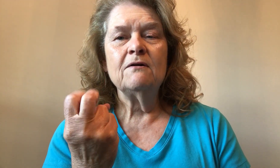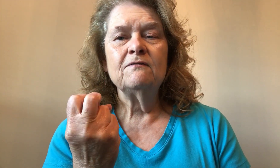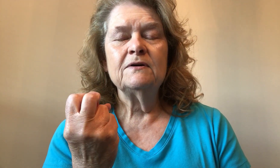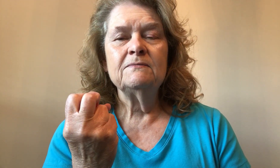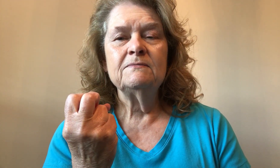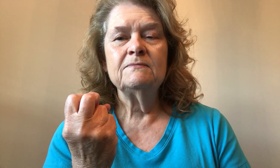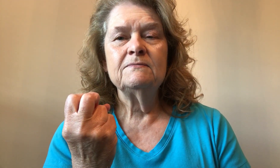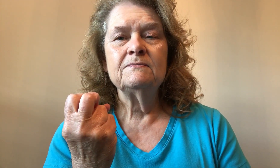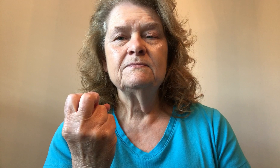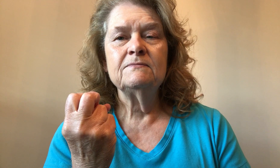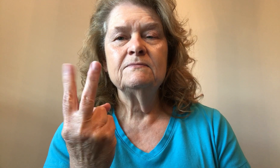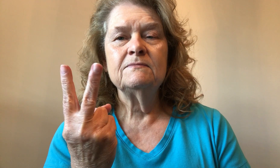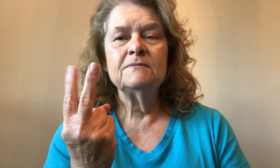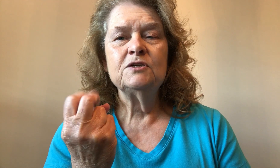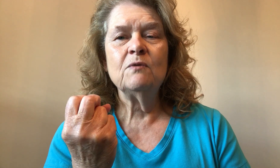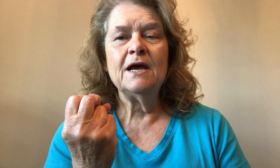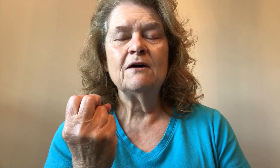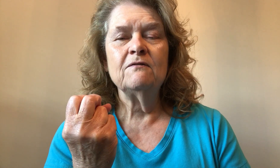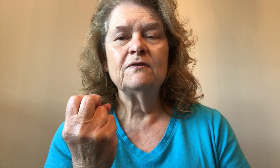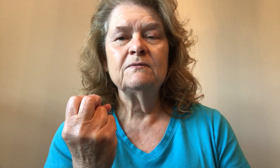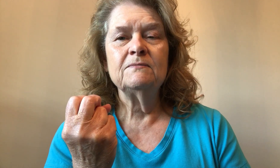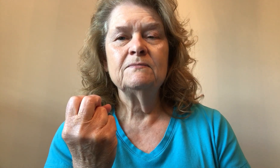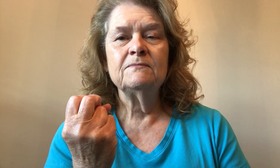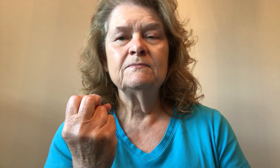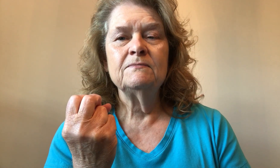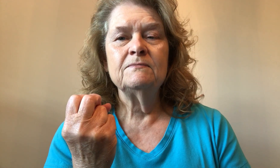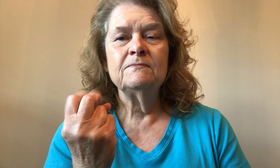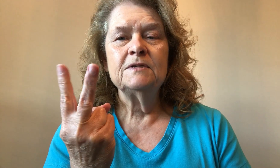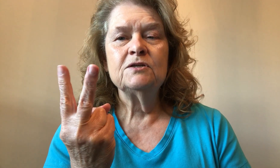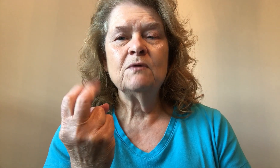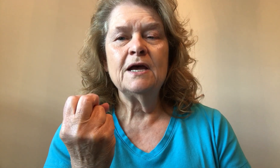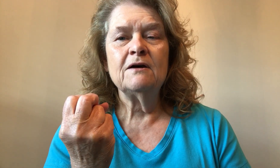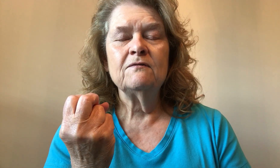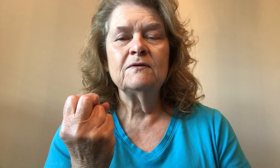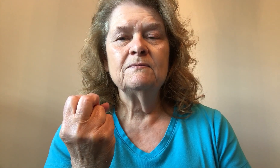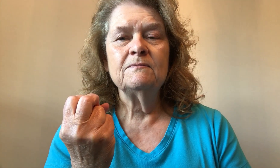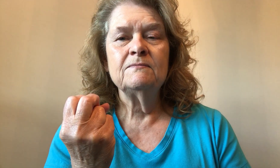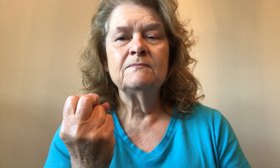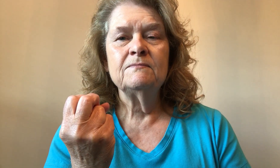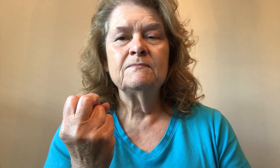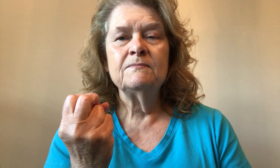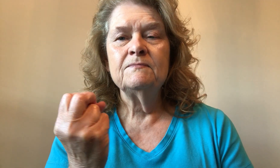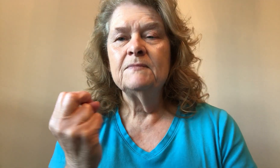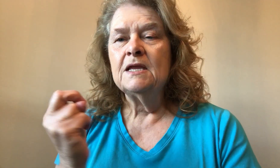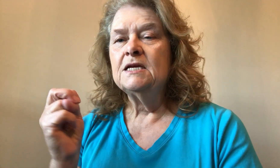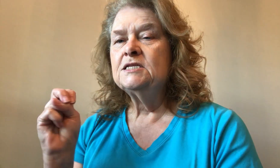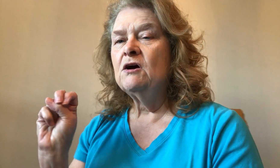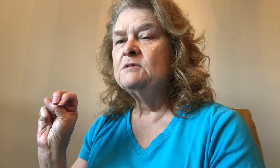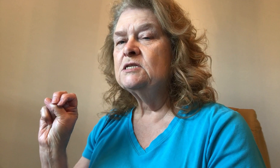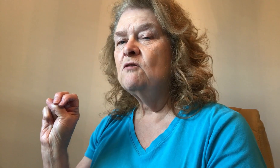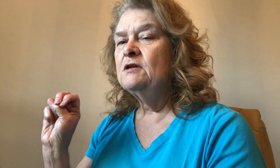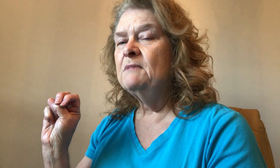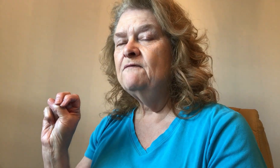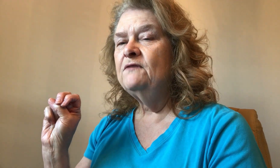12, 12, 12. So I'm just holding my